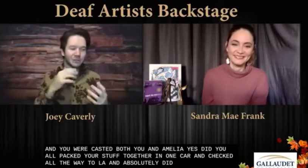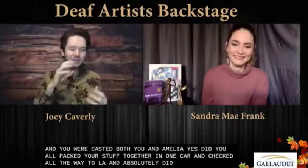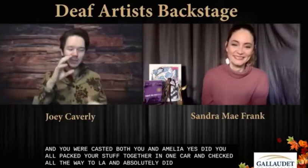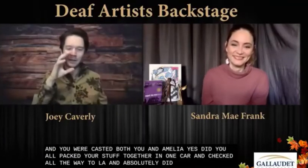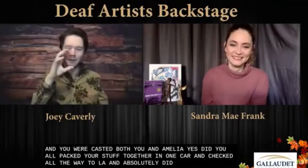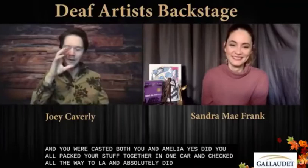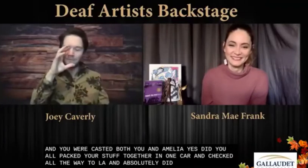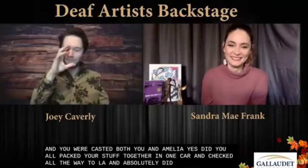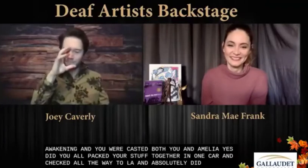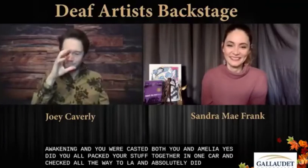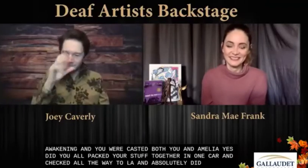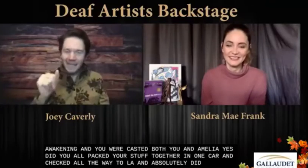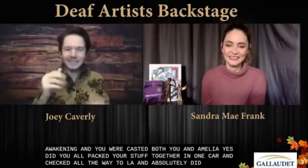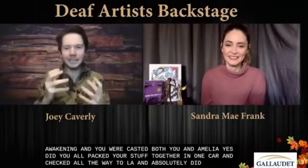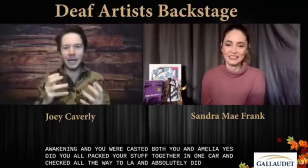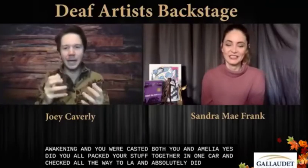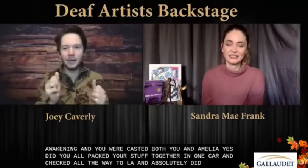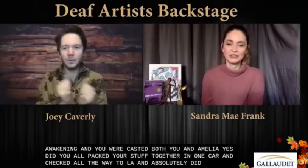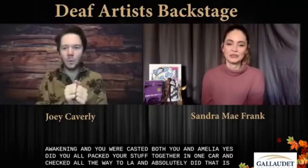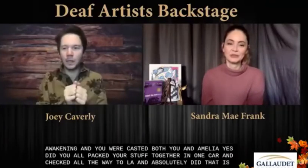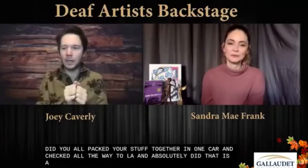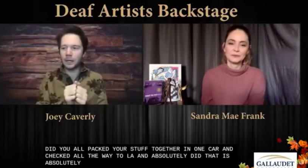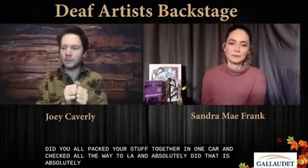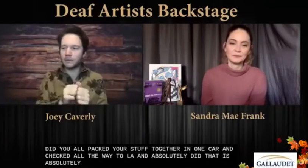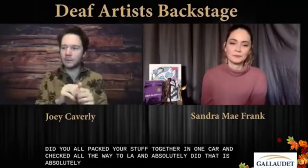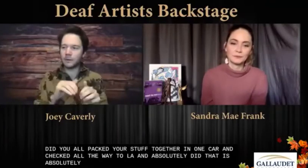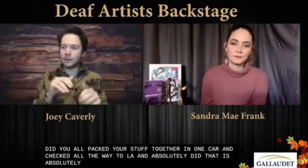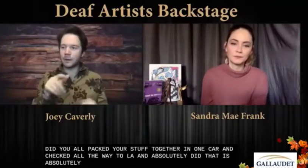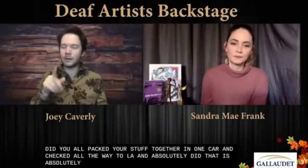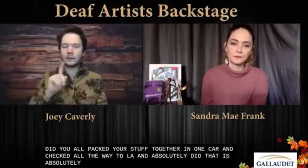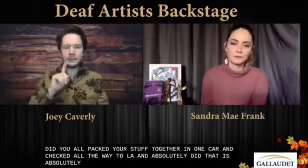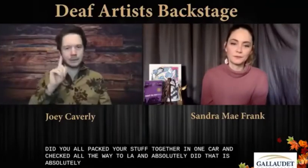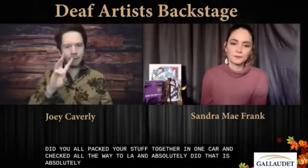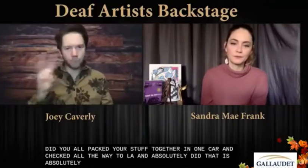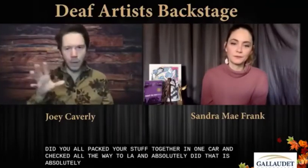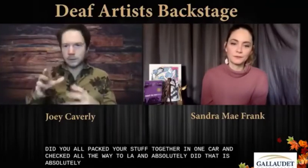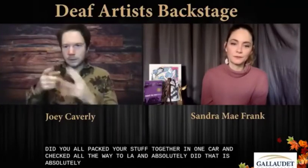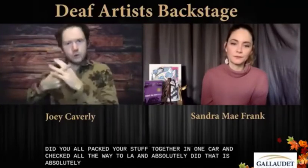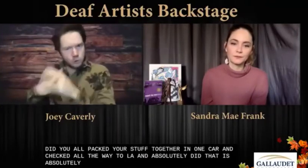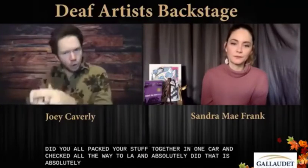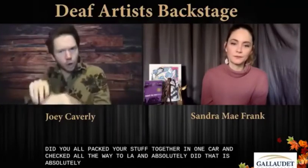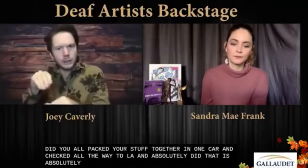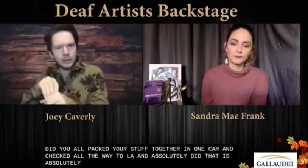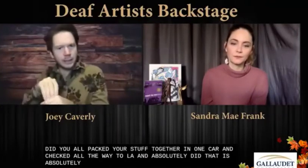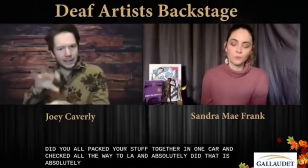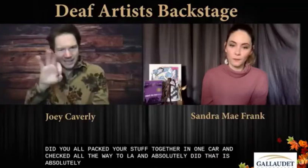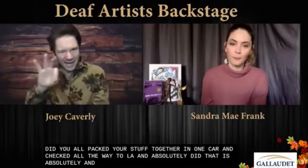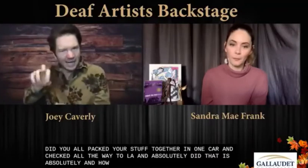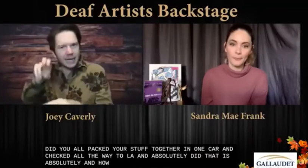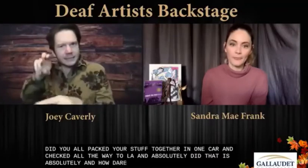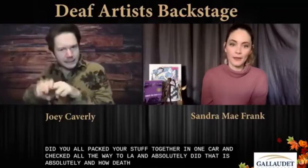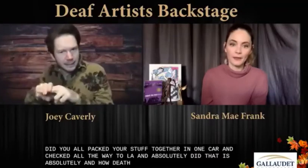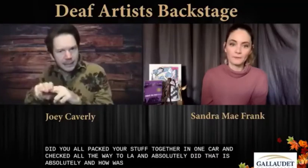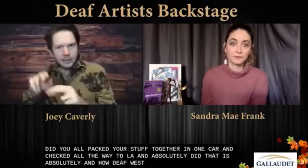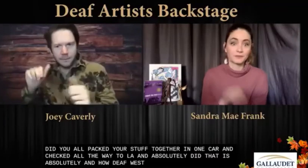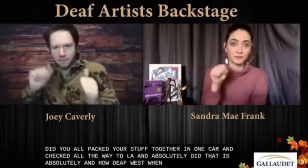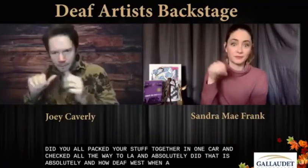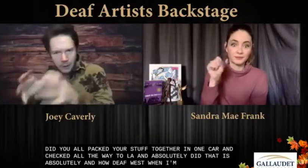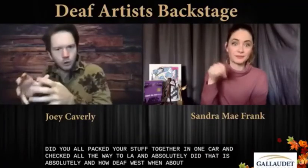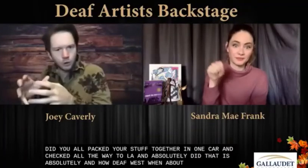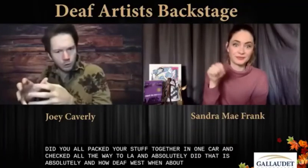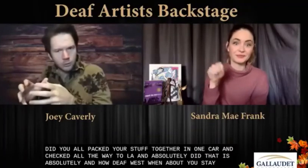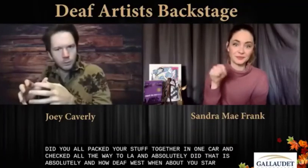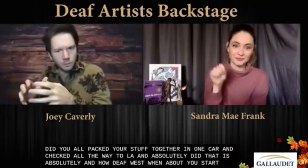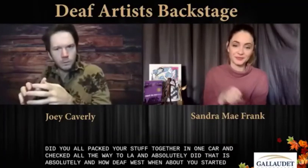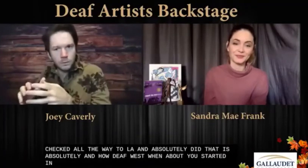wow that is absolutely fascinating and how Deaf West went about